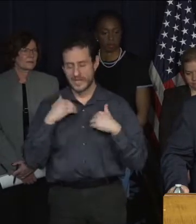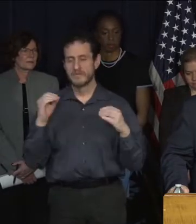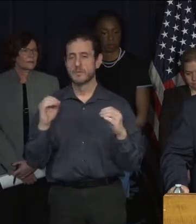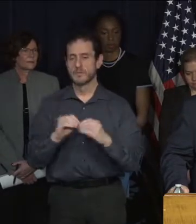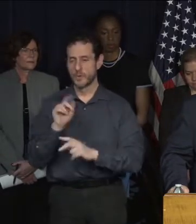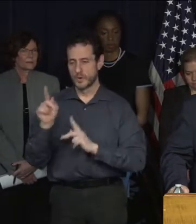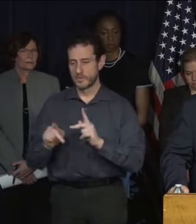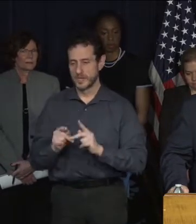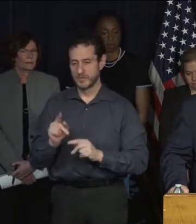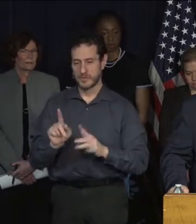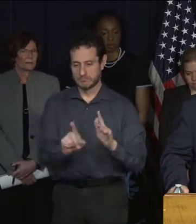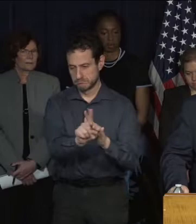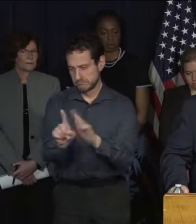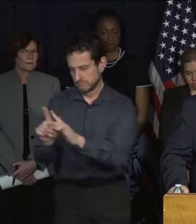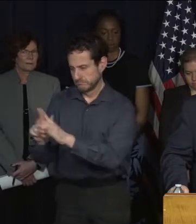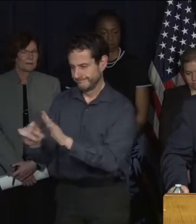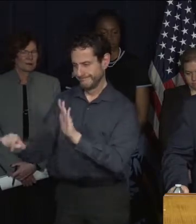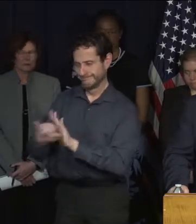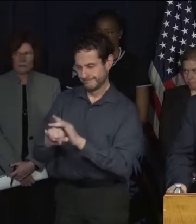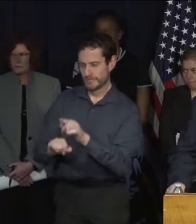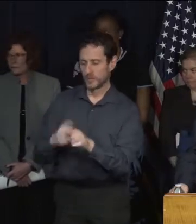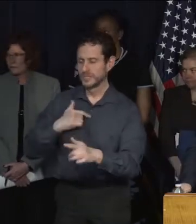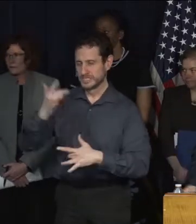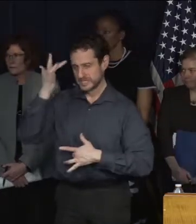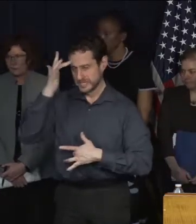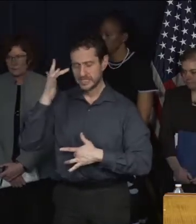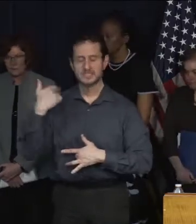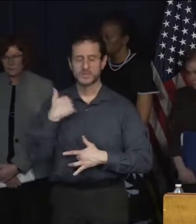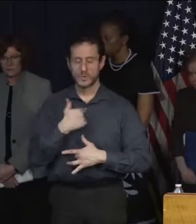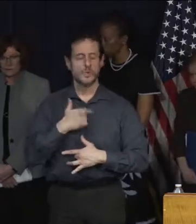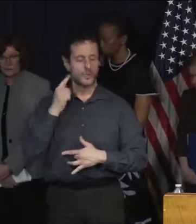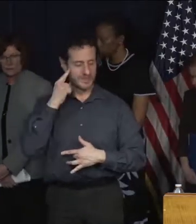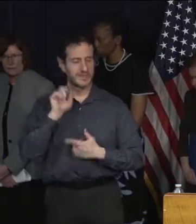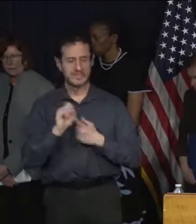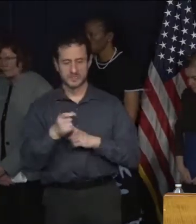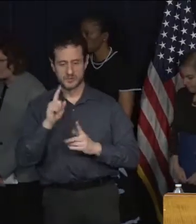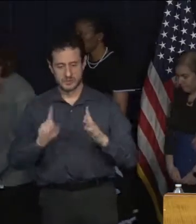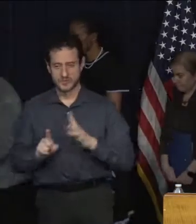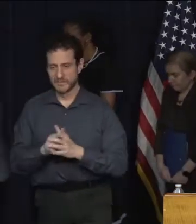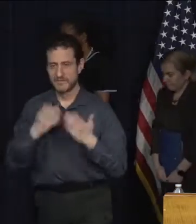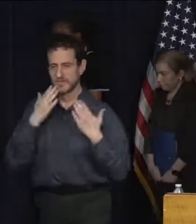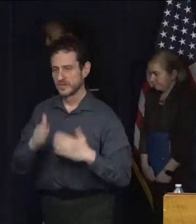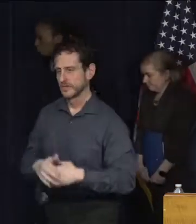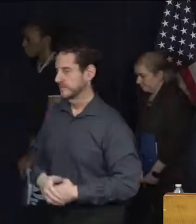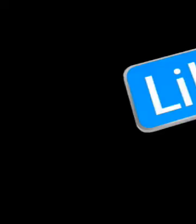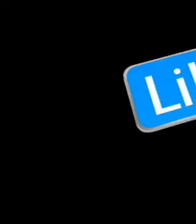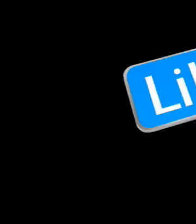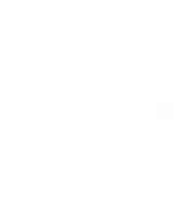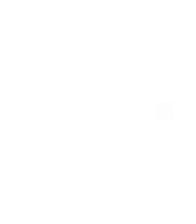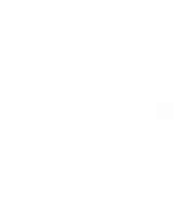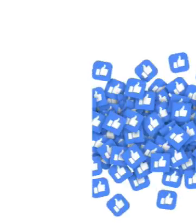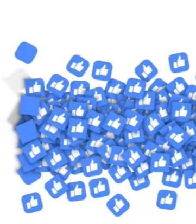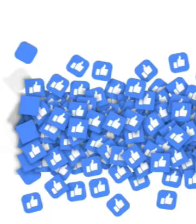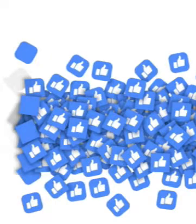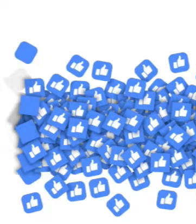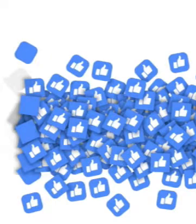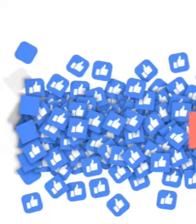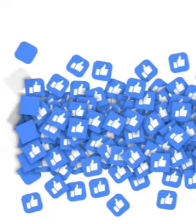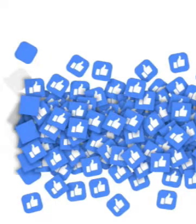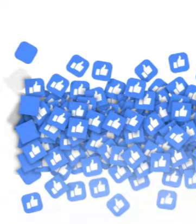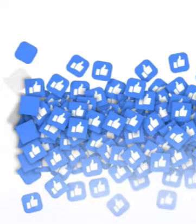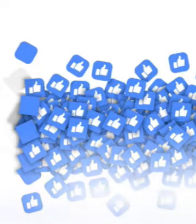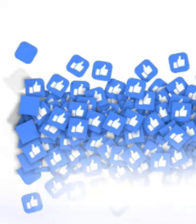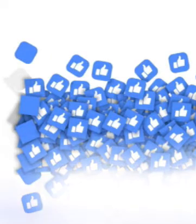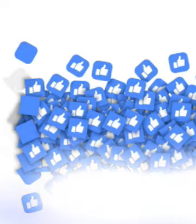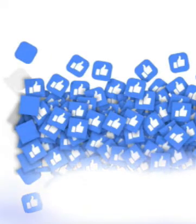people and these situations will arise. All right, thank you, everyone. Yeah, thank you. Thanks for watching, and if you